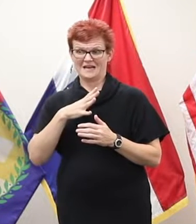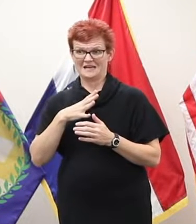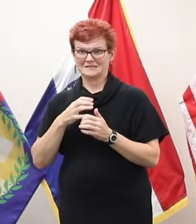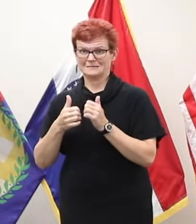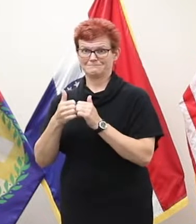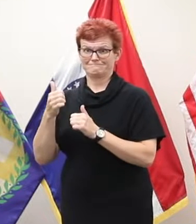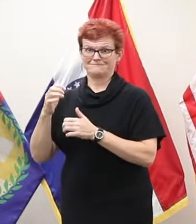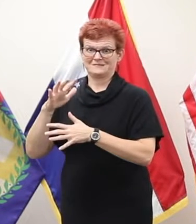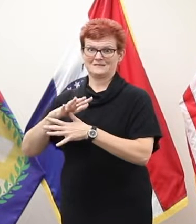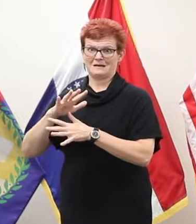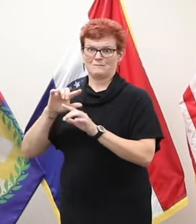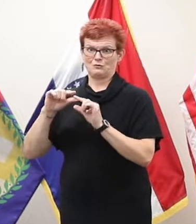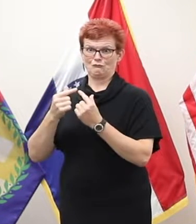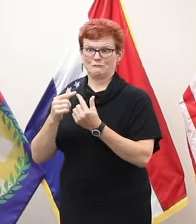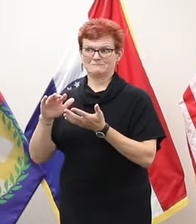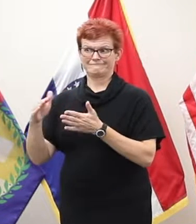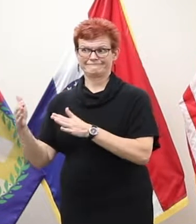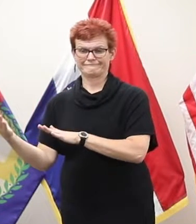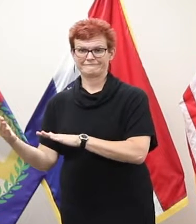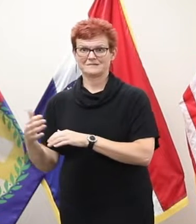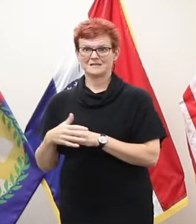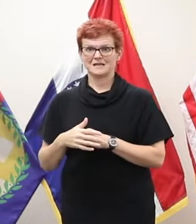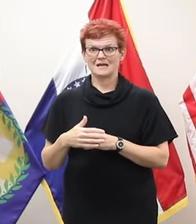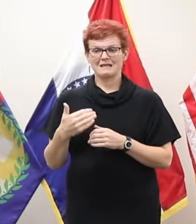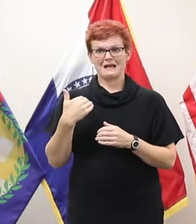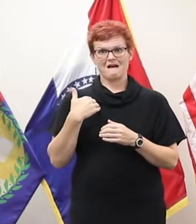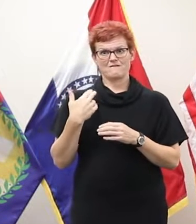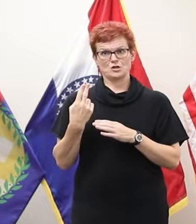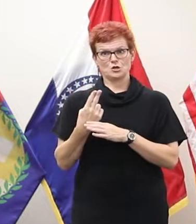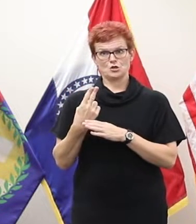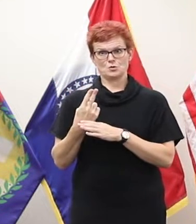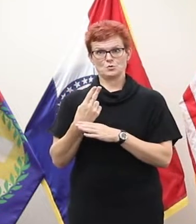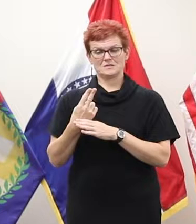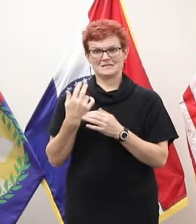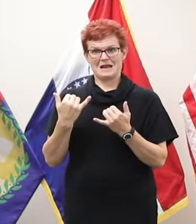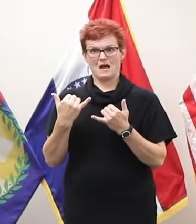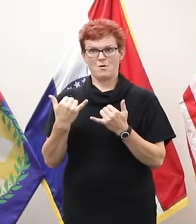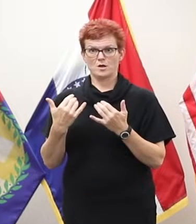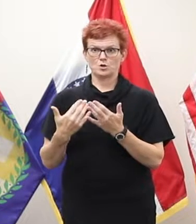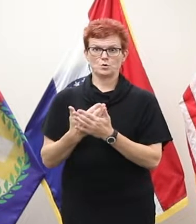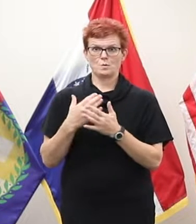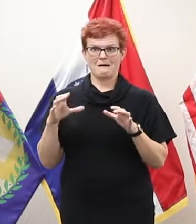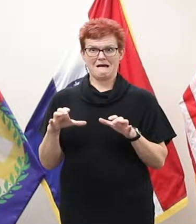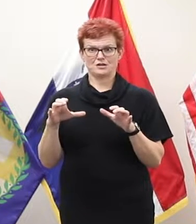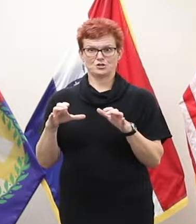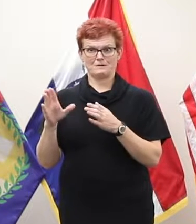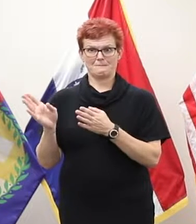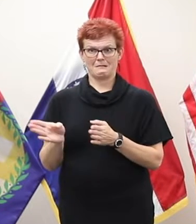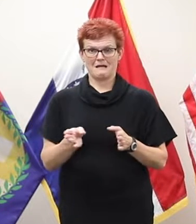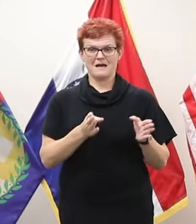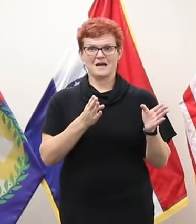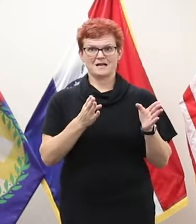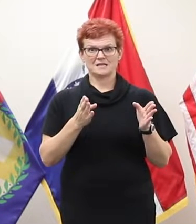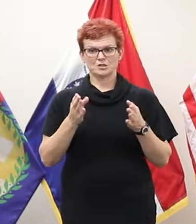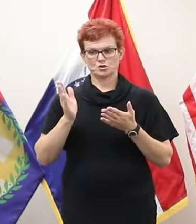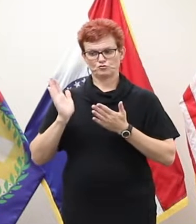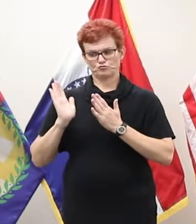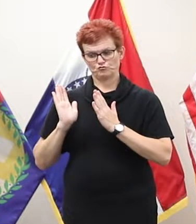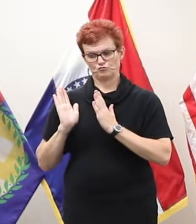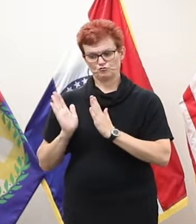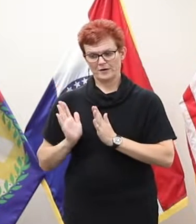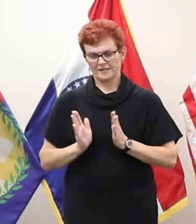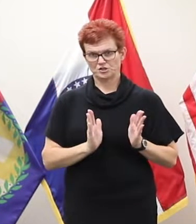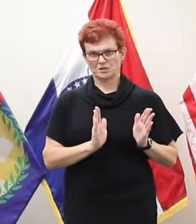month, the health department released a new substance use action plan, a comprehensive, broad-based strategy